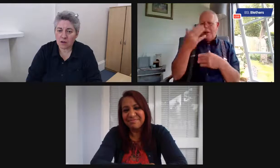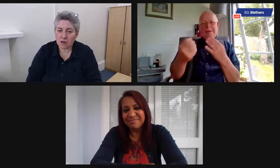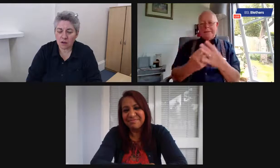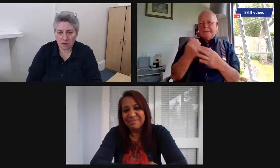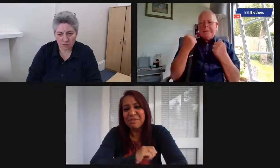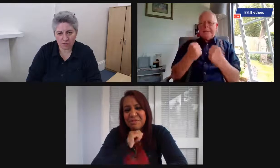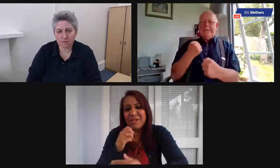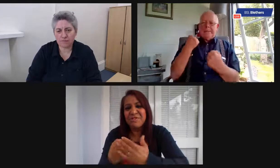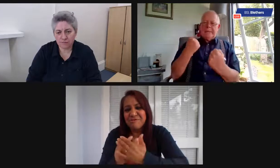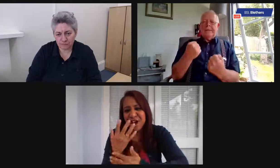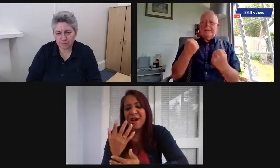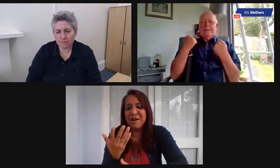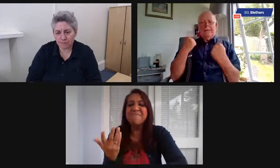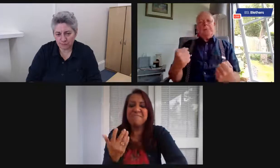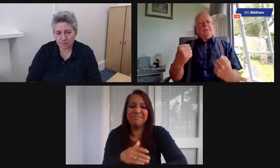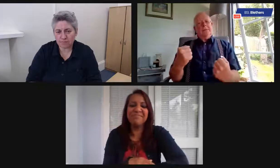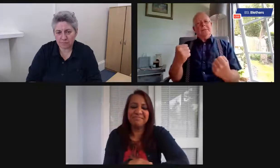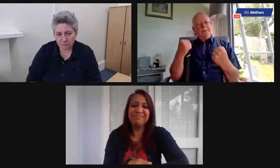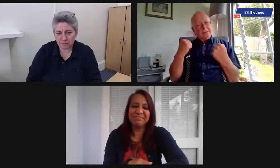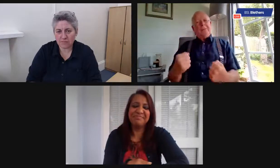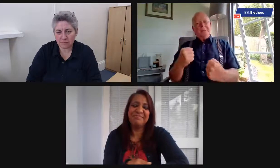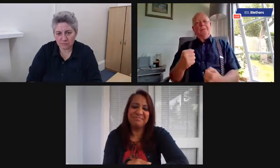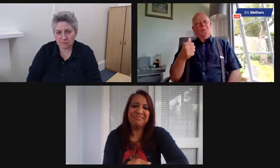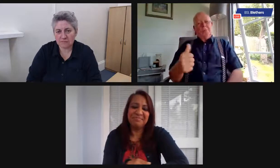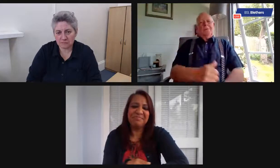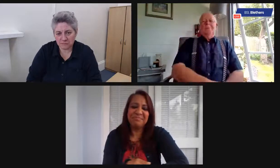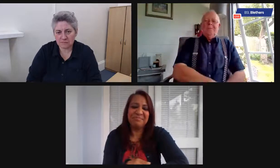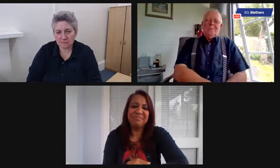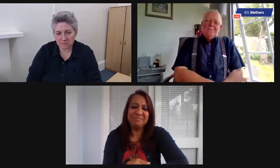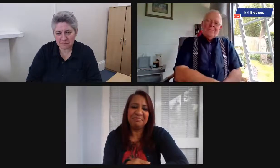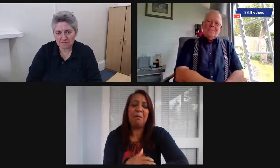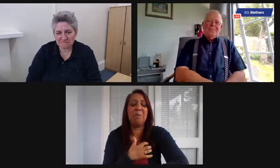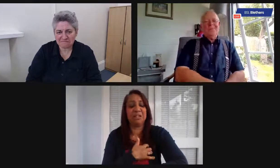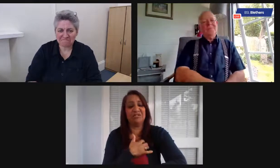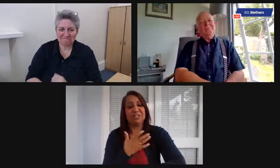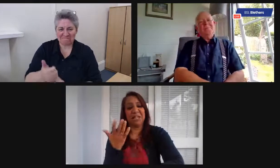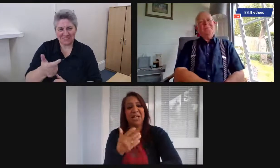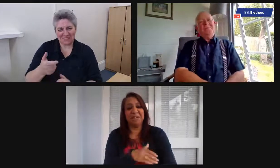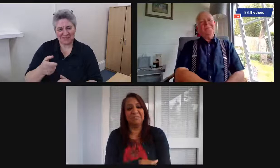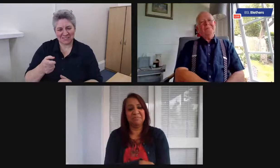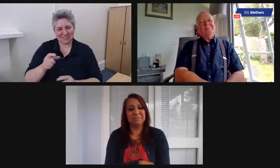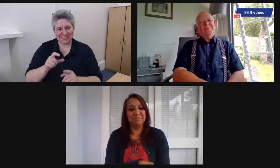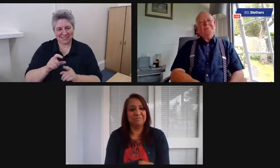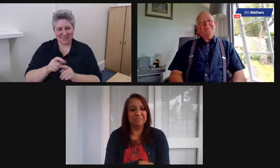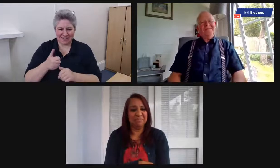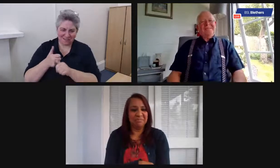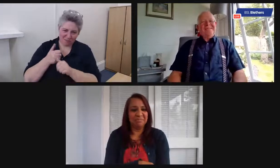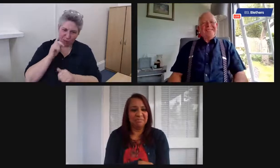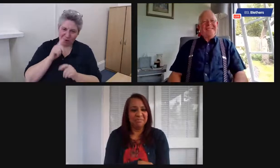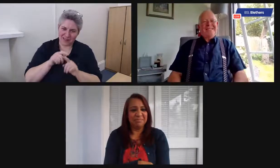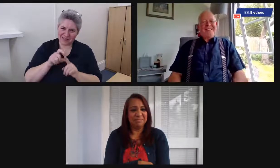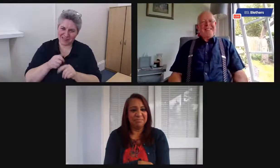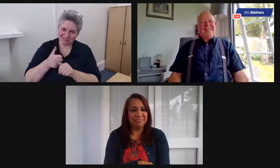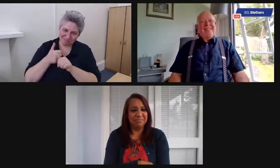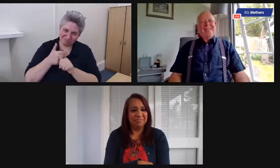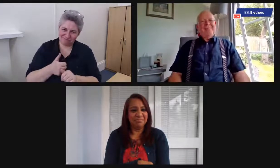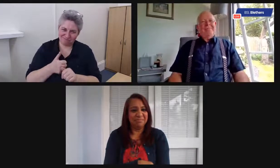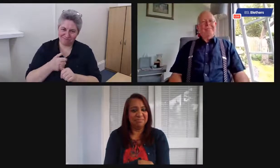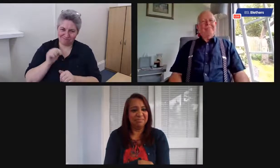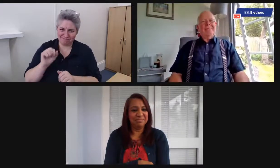often these plants have very, very strong wills, and they are quite determined, and they will come back, which is a good thing.